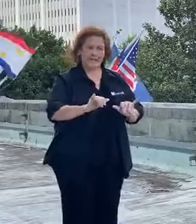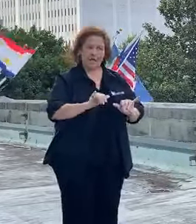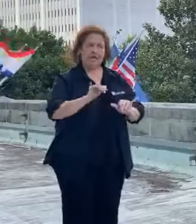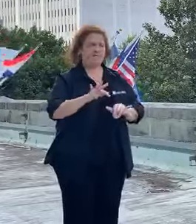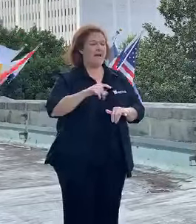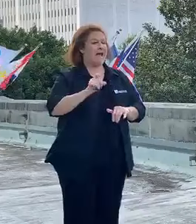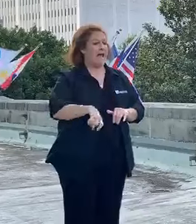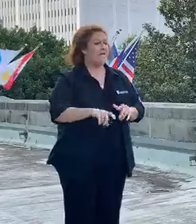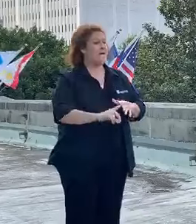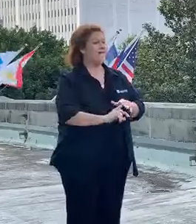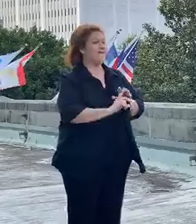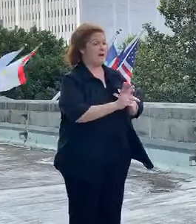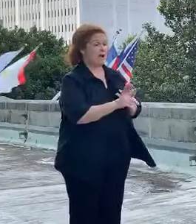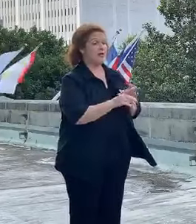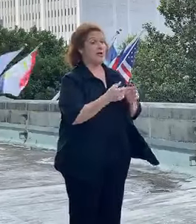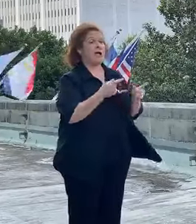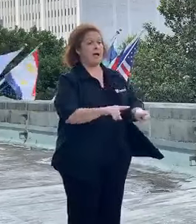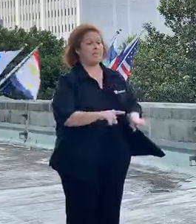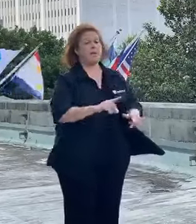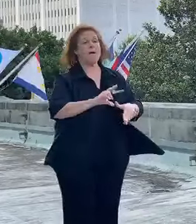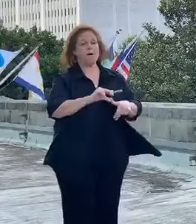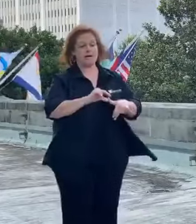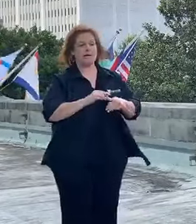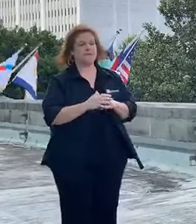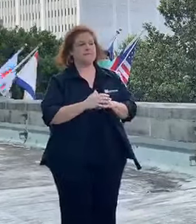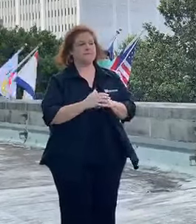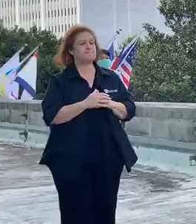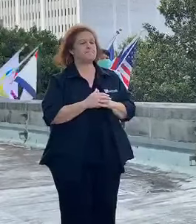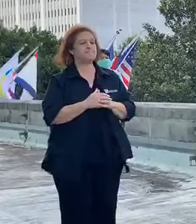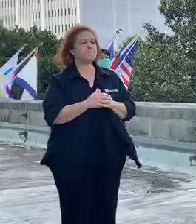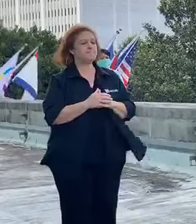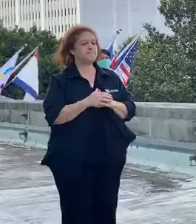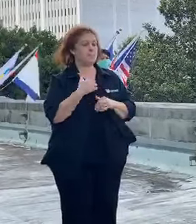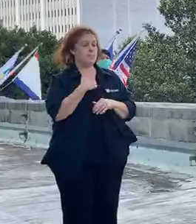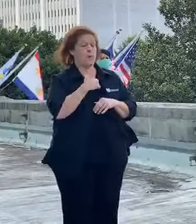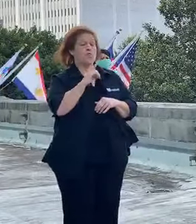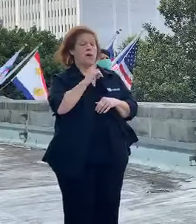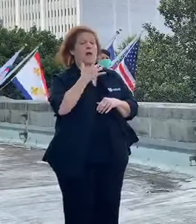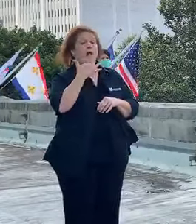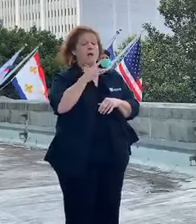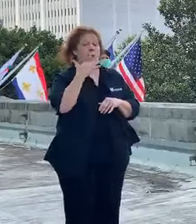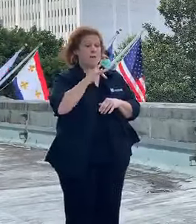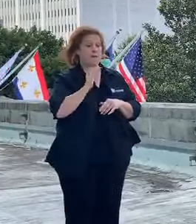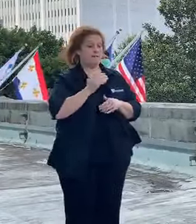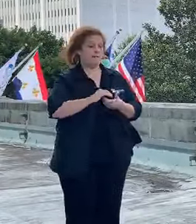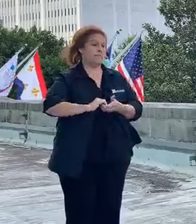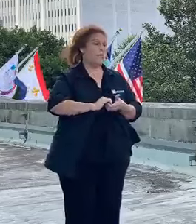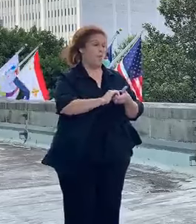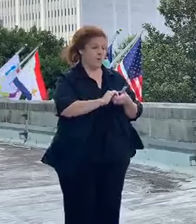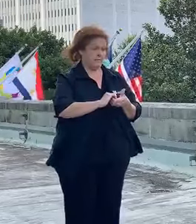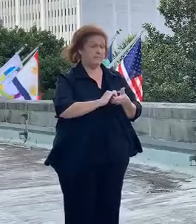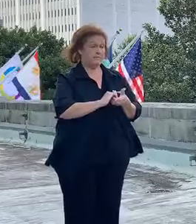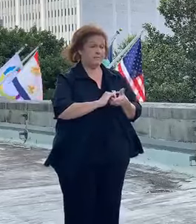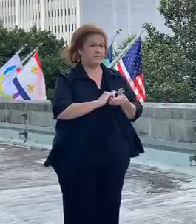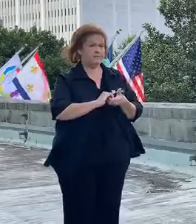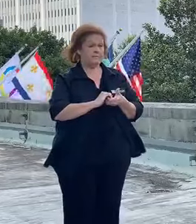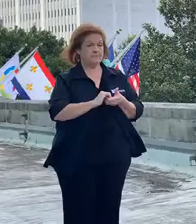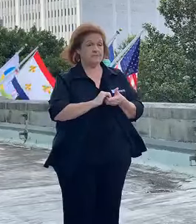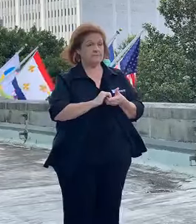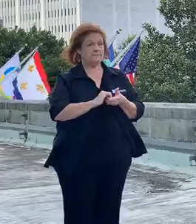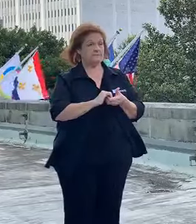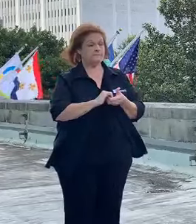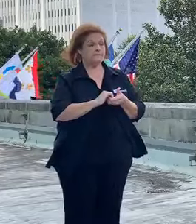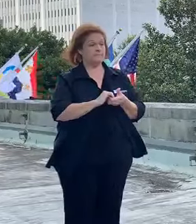have to evacuate for a major hurricane. We're lucky in the sense that the partners that we've been dealing with, although we normally